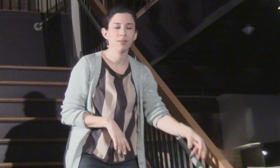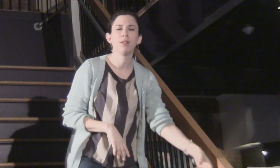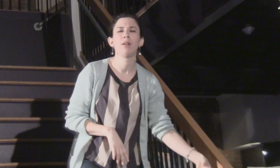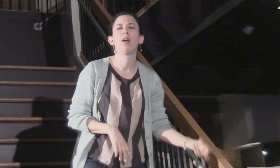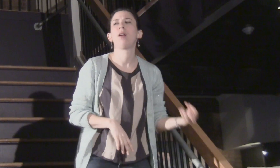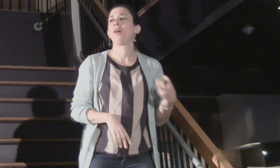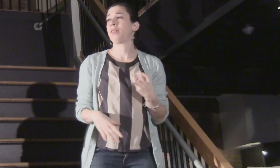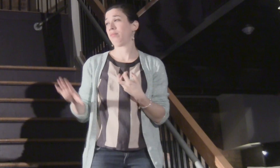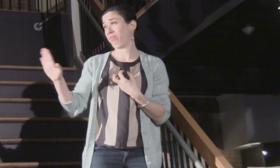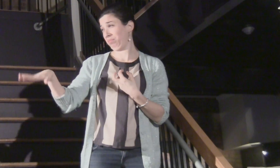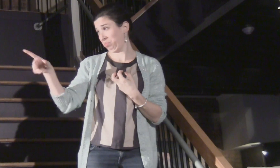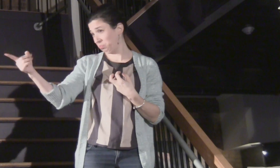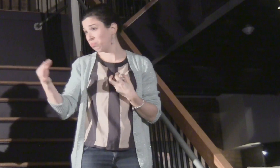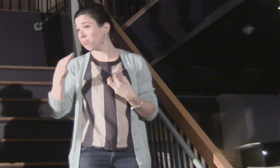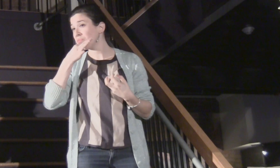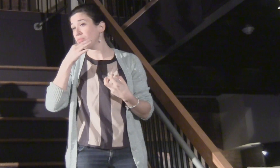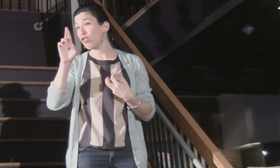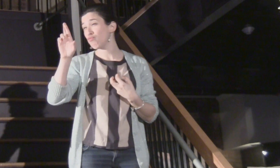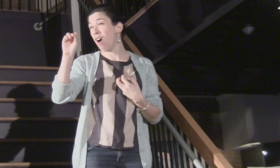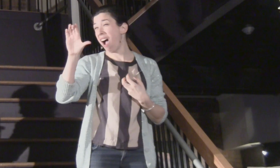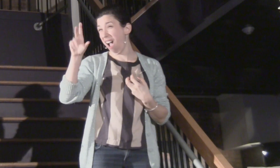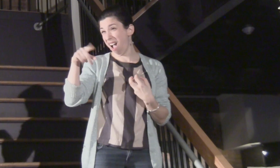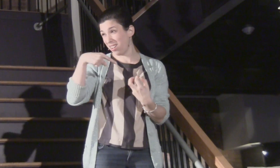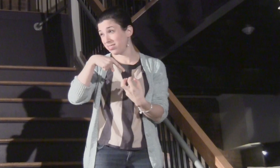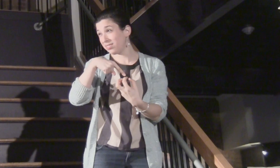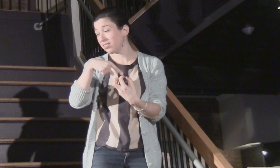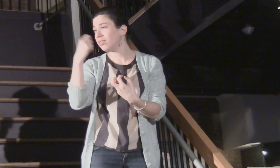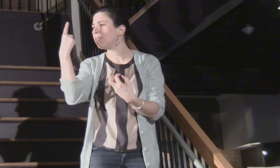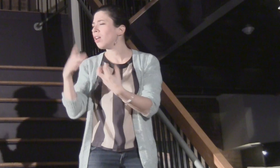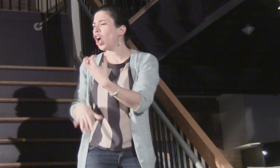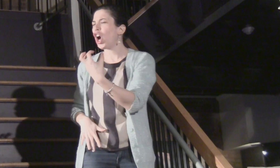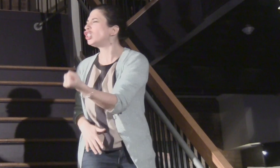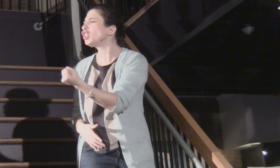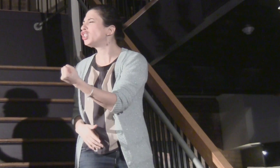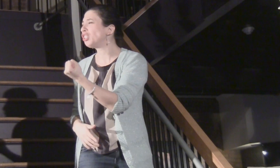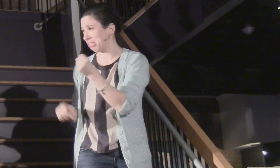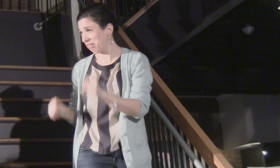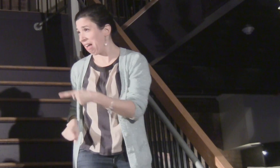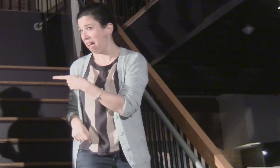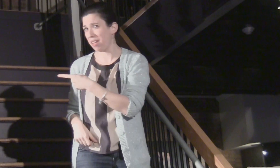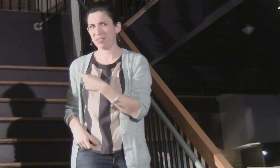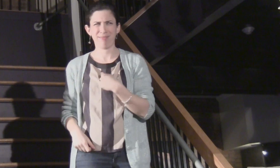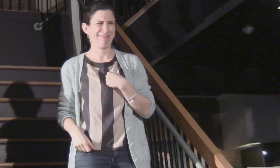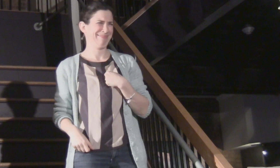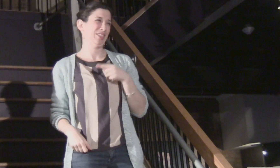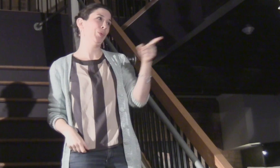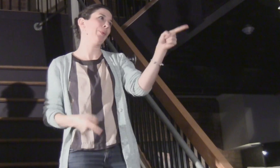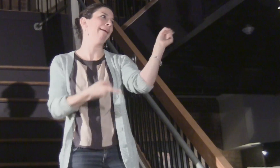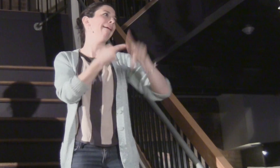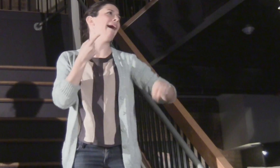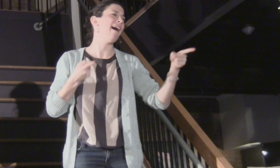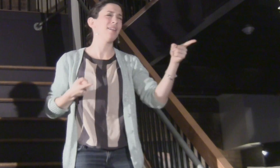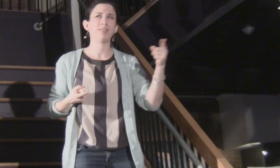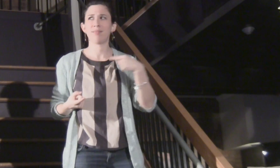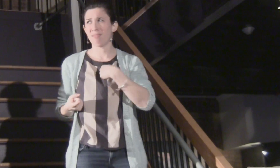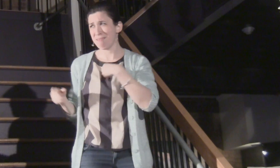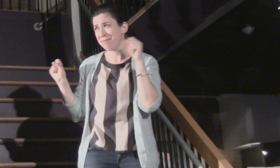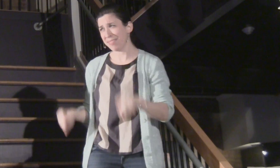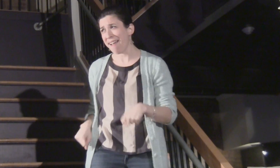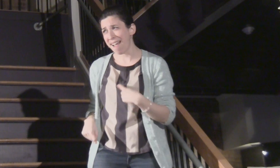back, he picked up the egg. And he says, I have this rock here. And he squished the rock. And he